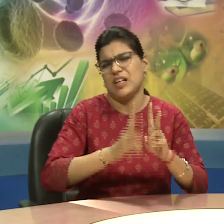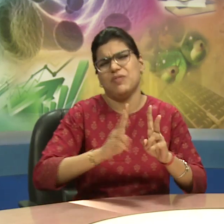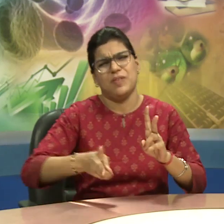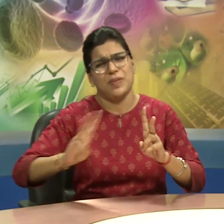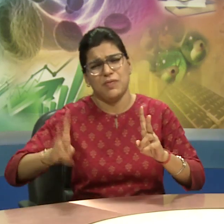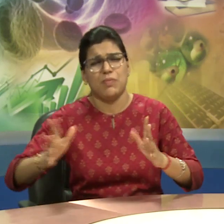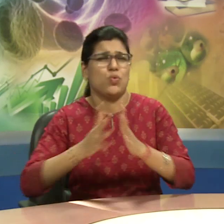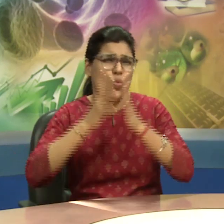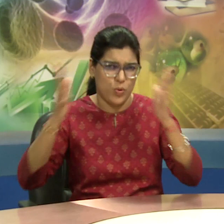be used